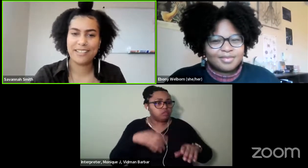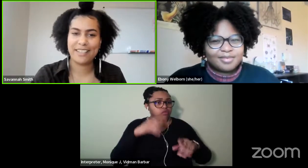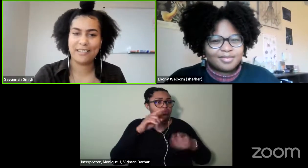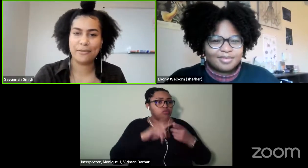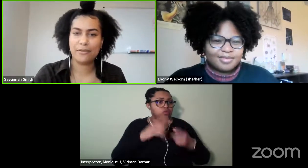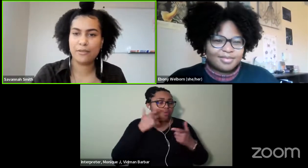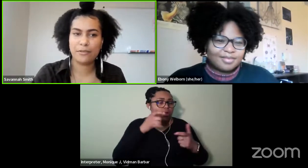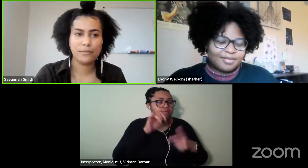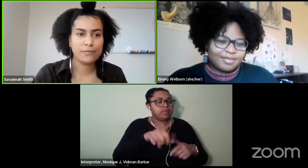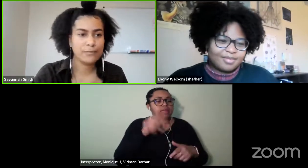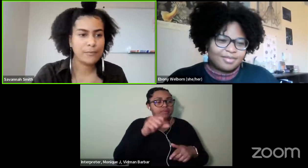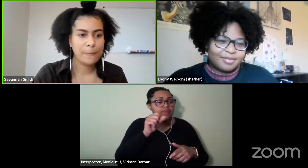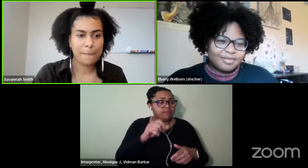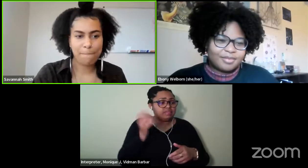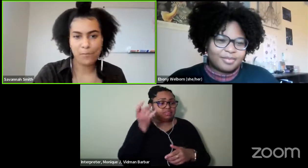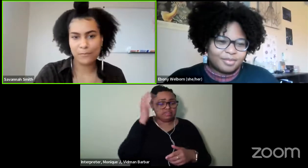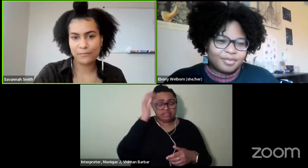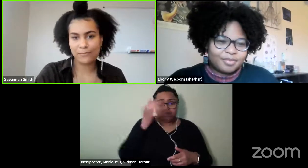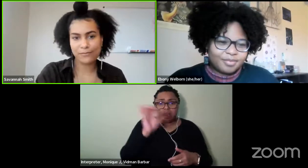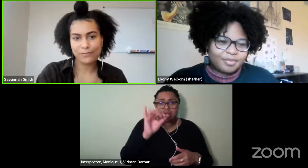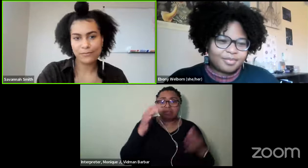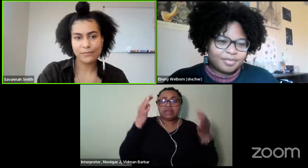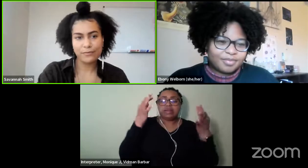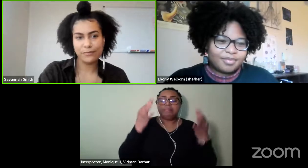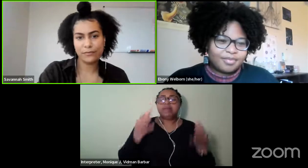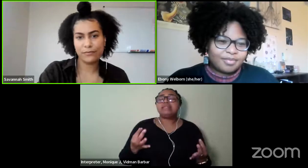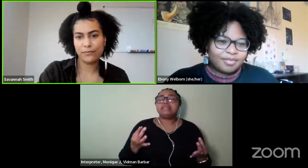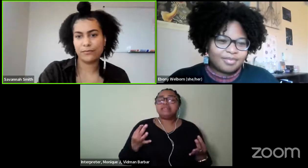almost meditative.